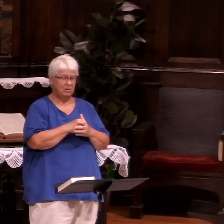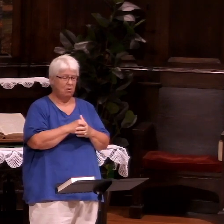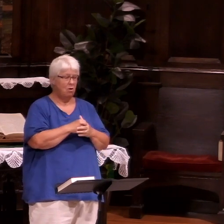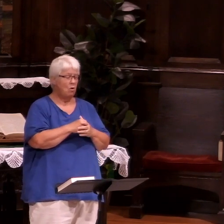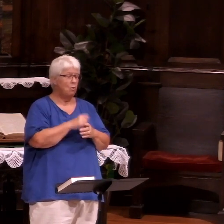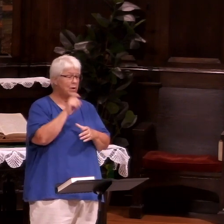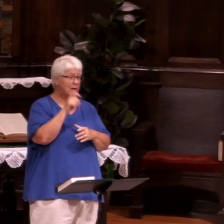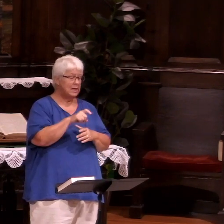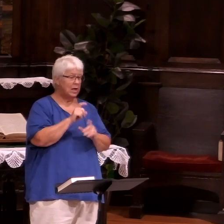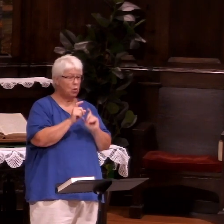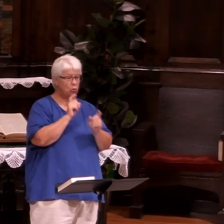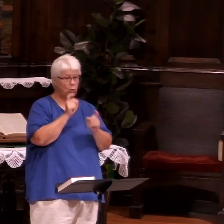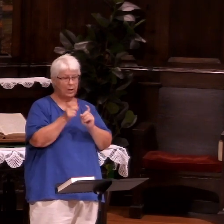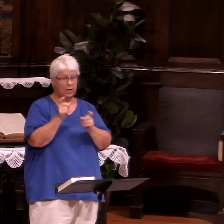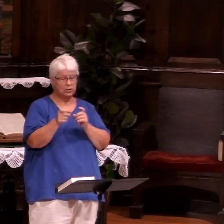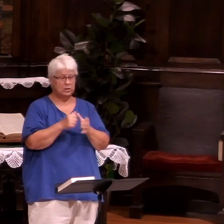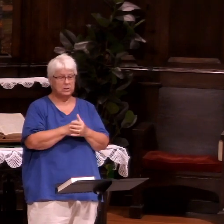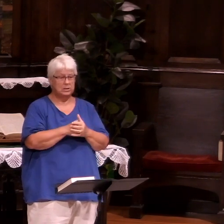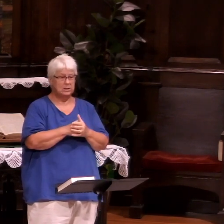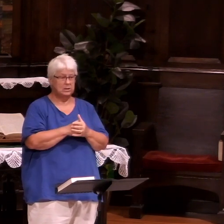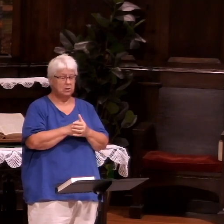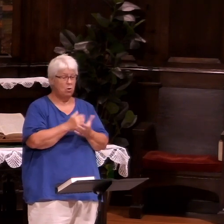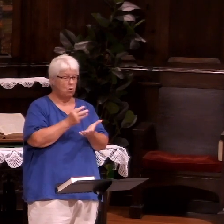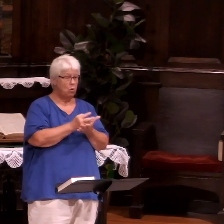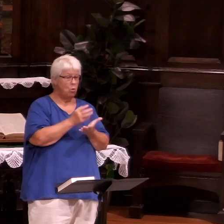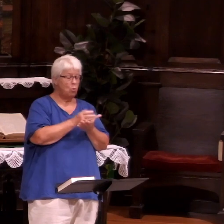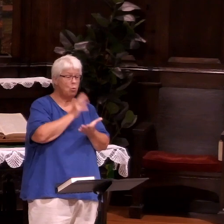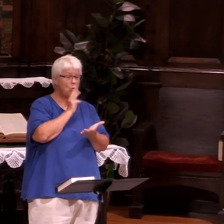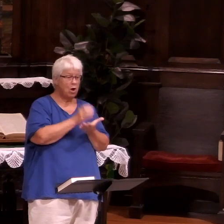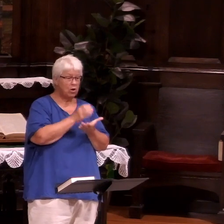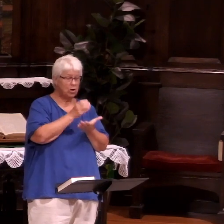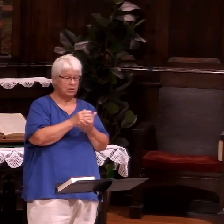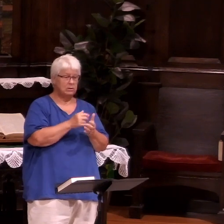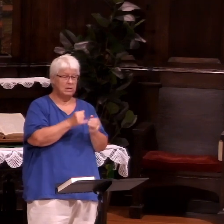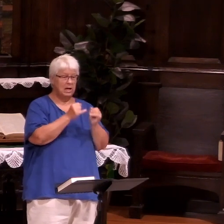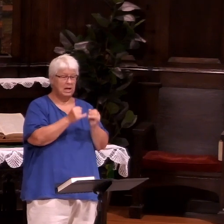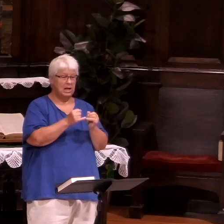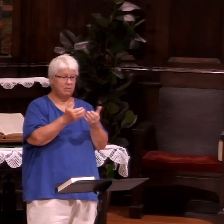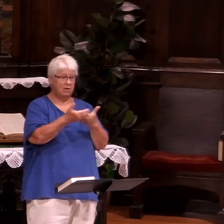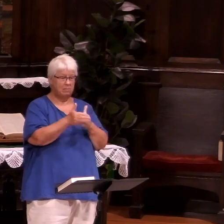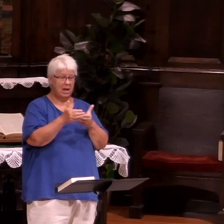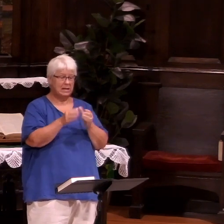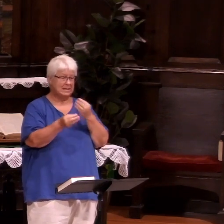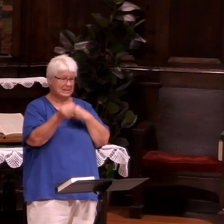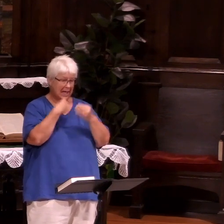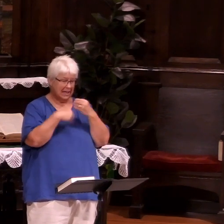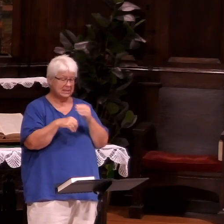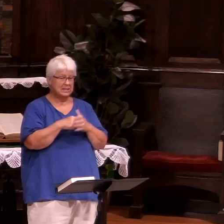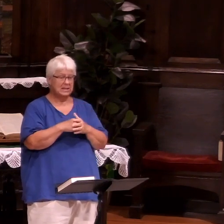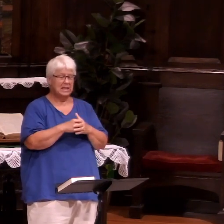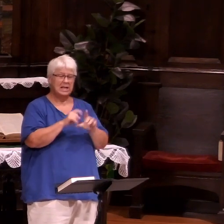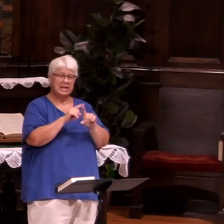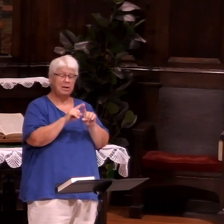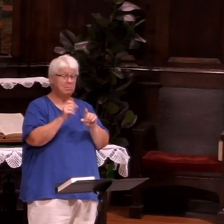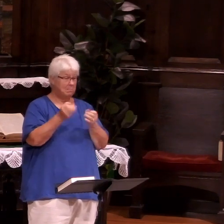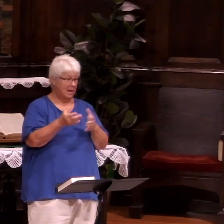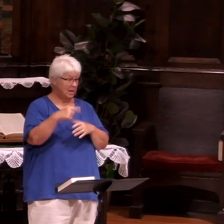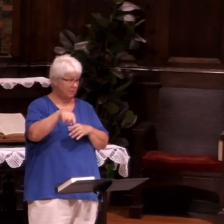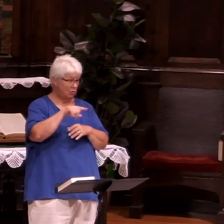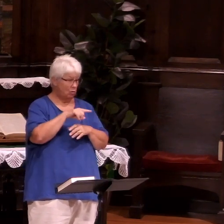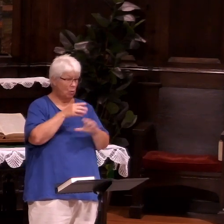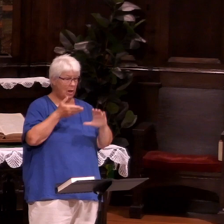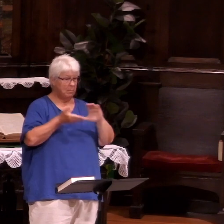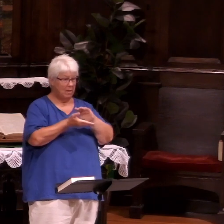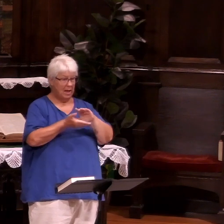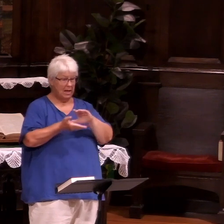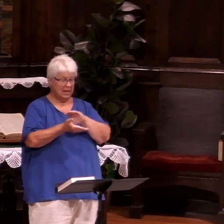always in need of donations, bottled water, individually packaged snacks, and many of you